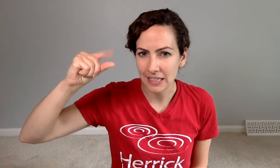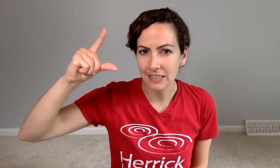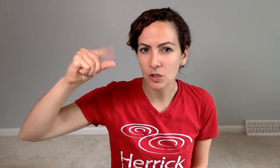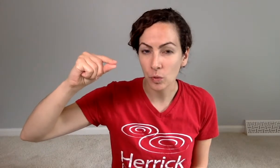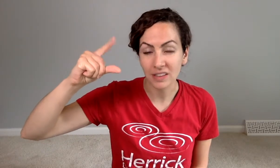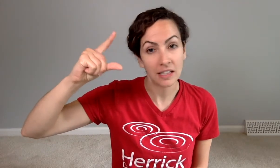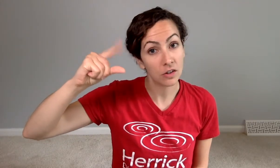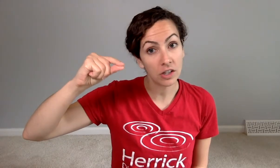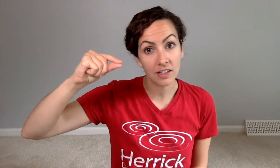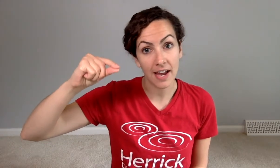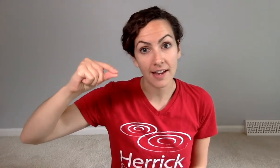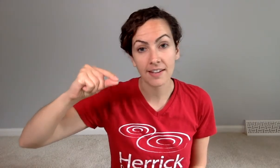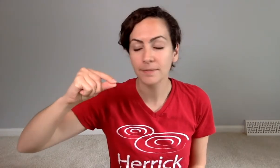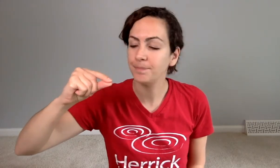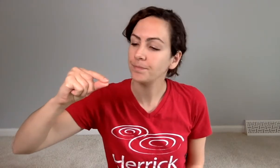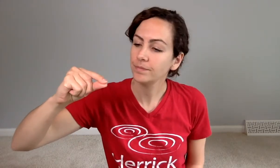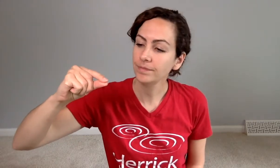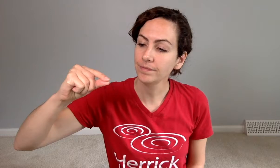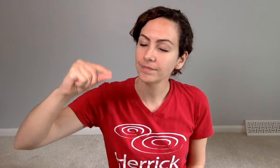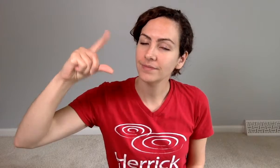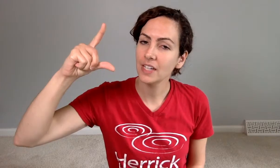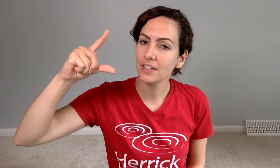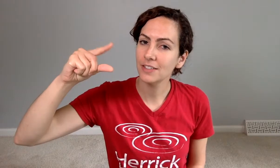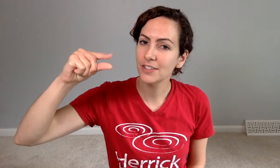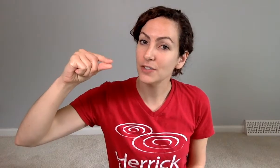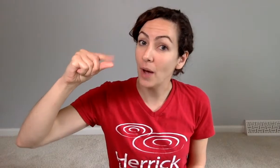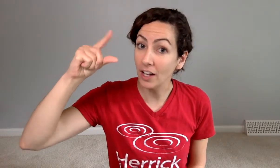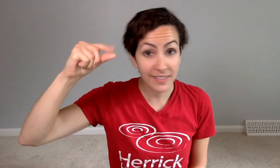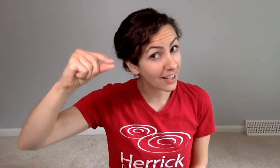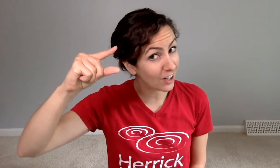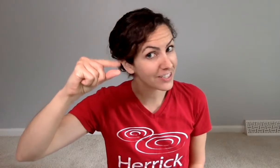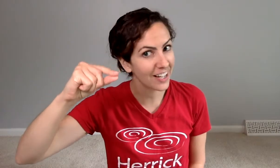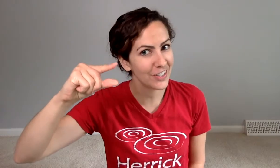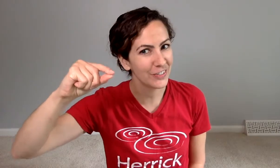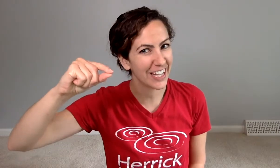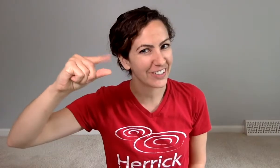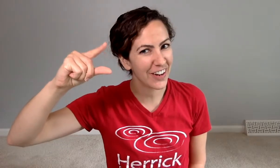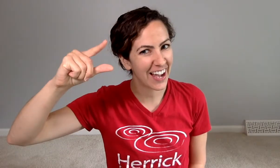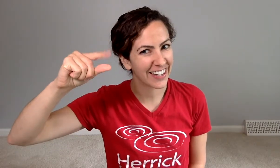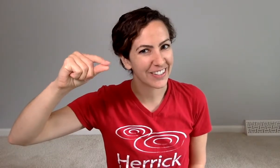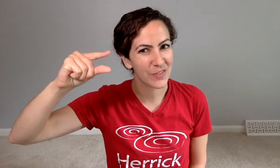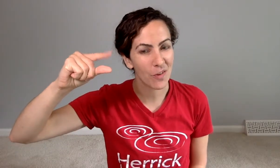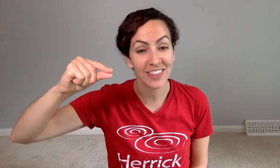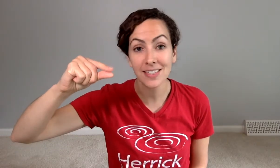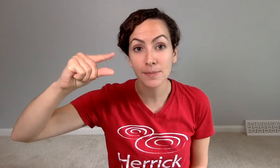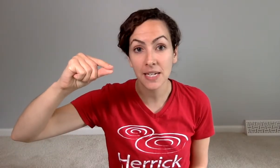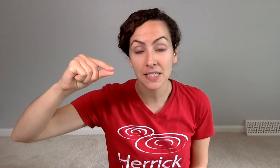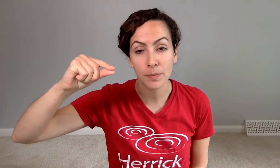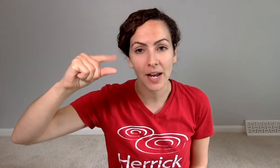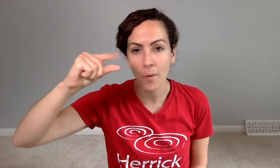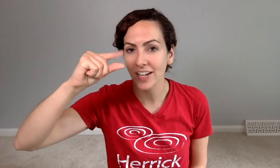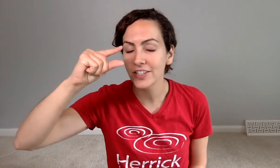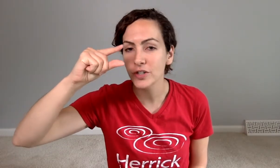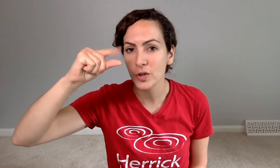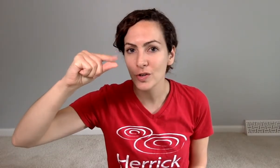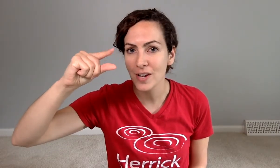to what they look like. So I'll tell you later on what this means, but I wanted to show you